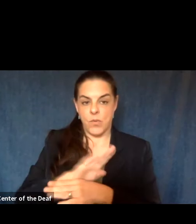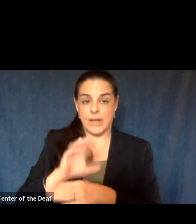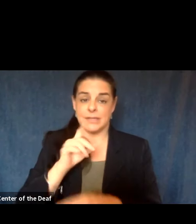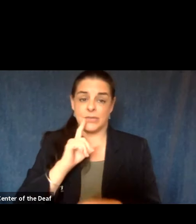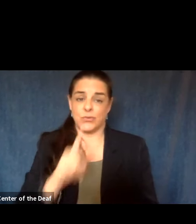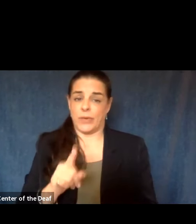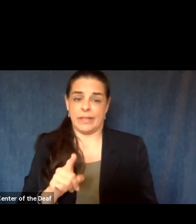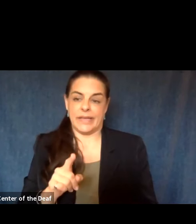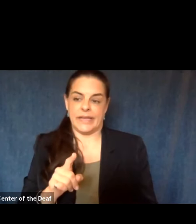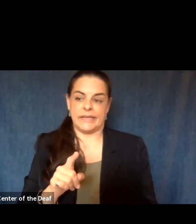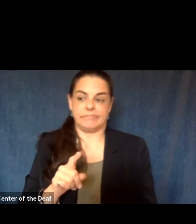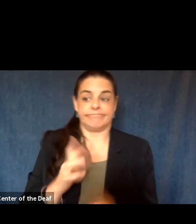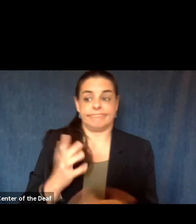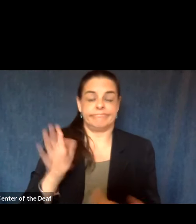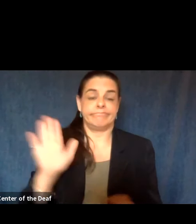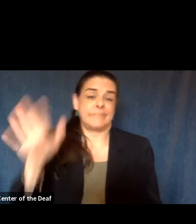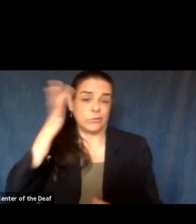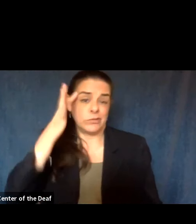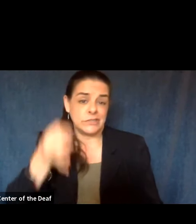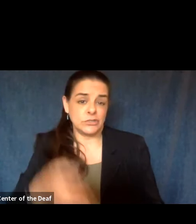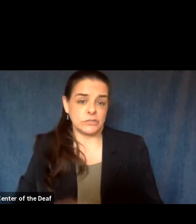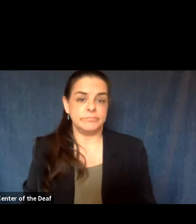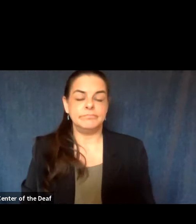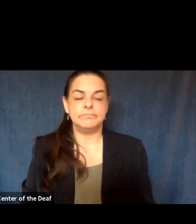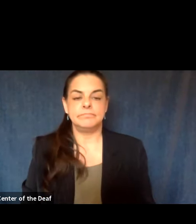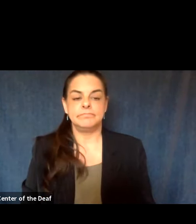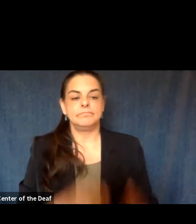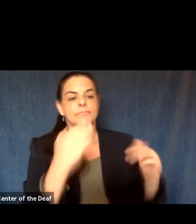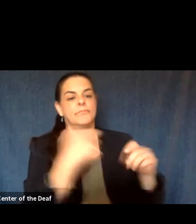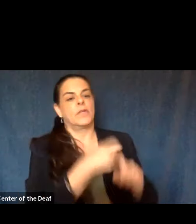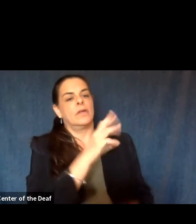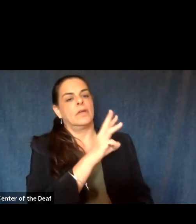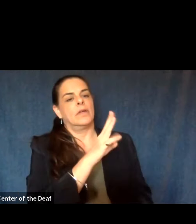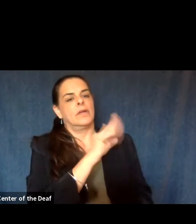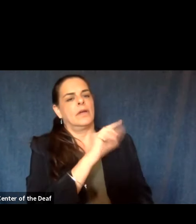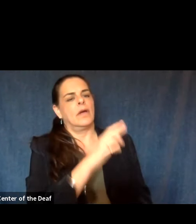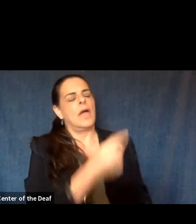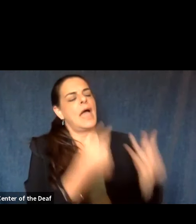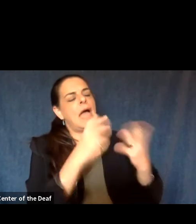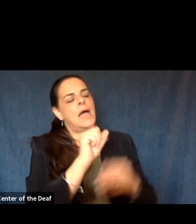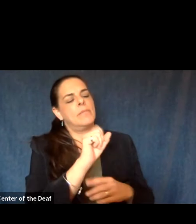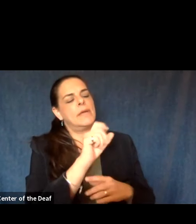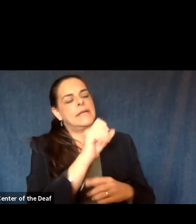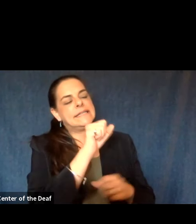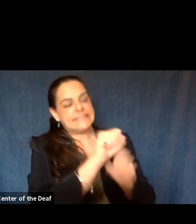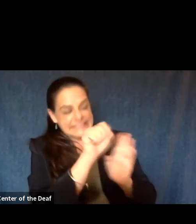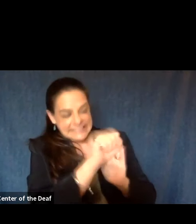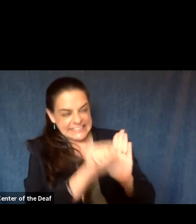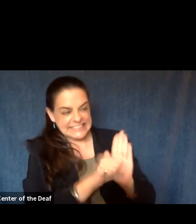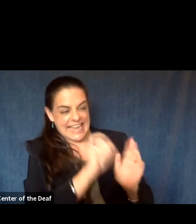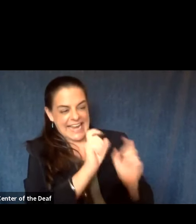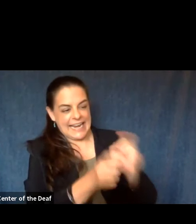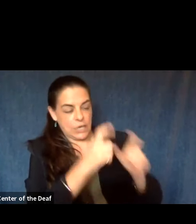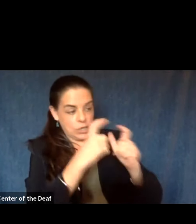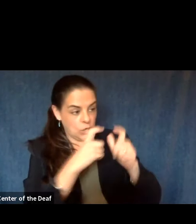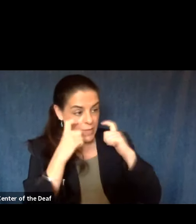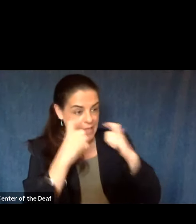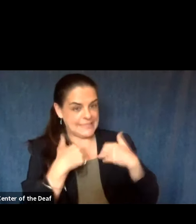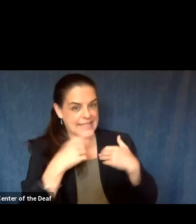business management decision. From WBIR, how many state-issued masks has the health department